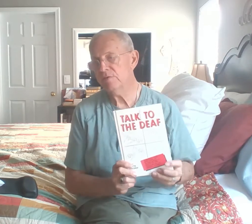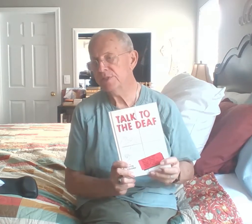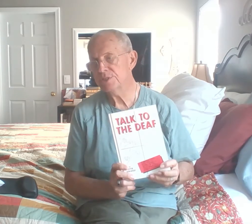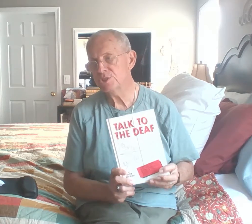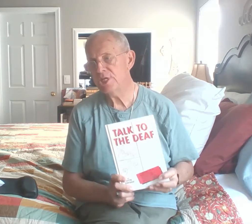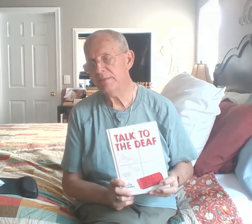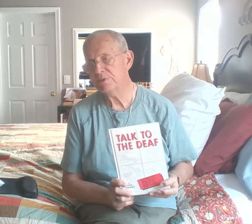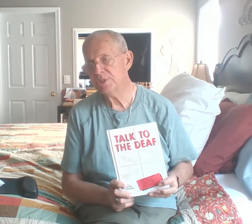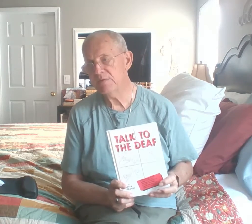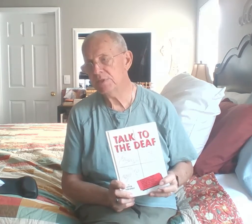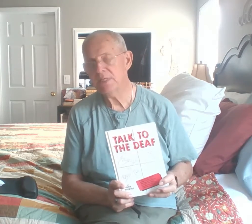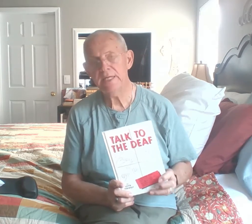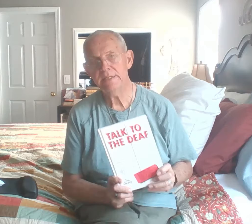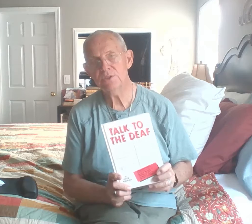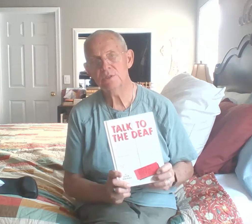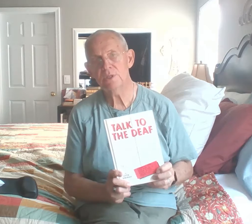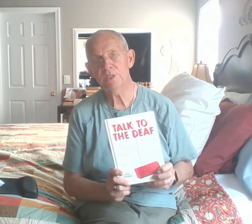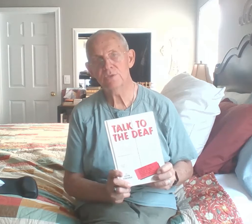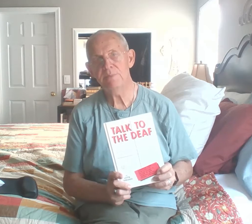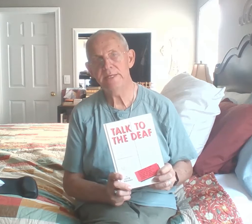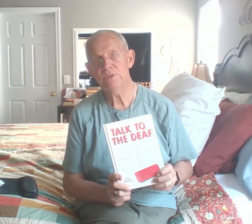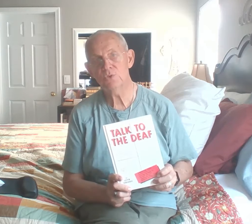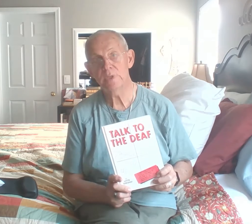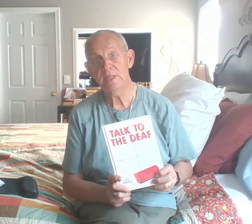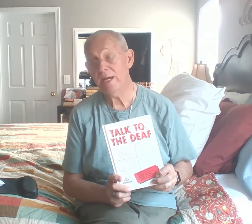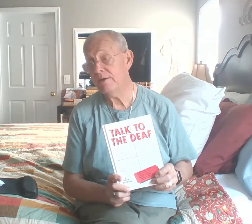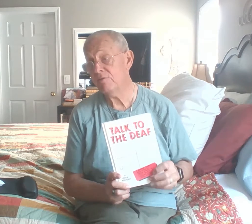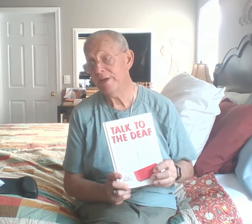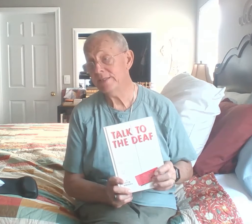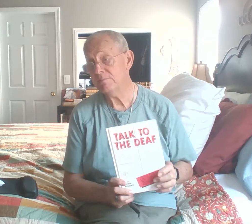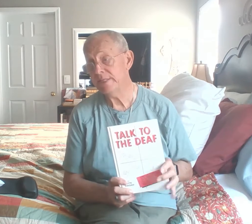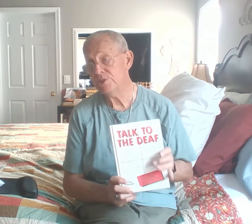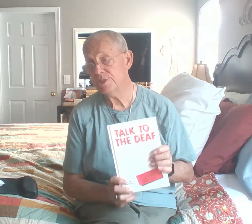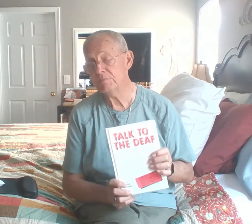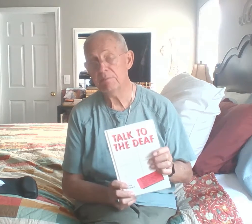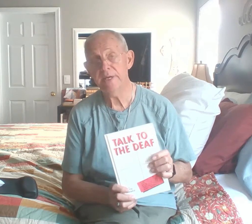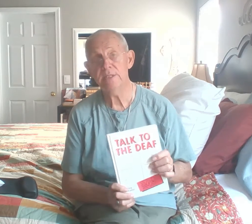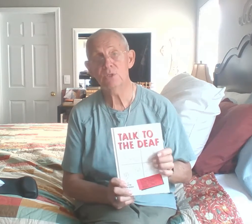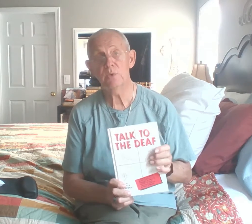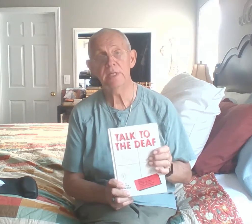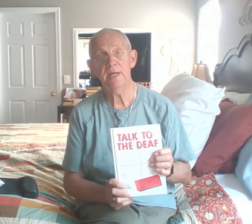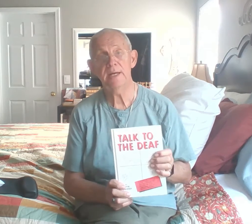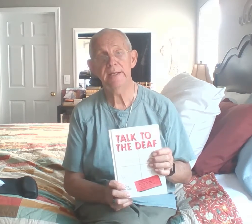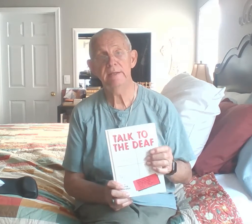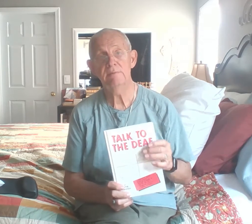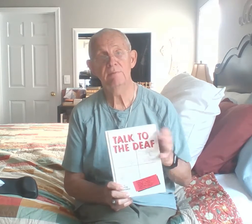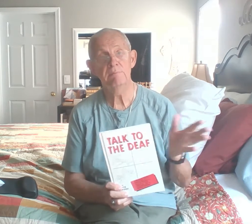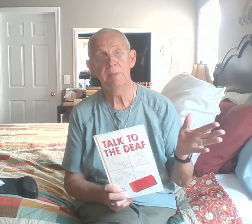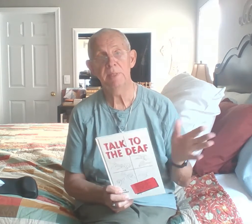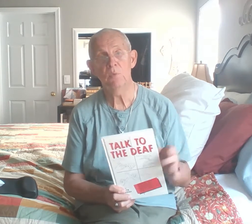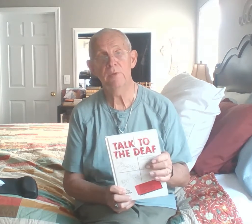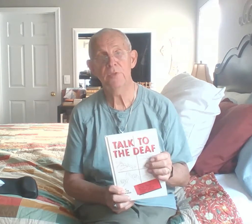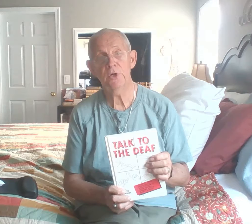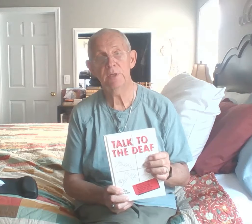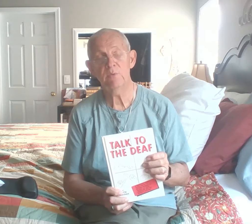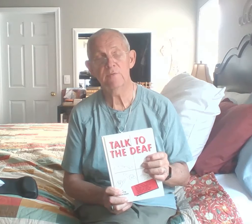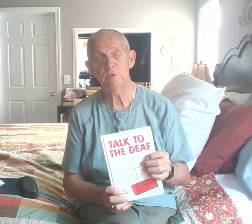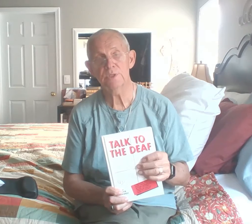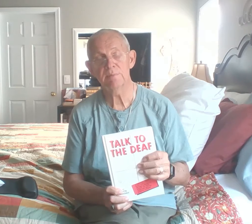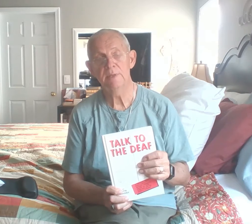is chapter 17. It starts on page 29. In fact, it may just be page 29 and maybe 130 for some